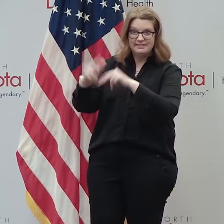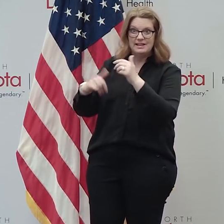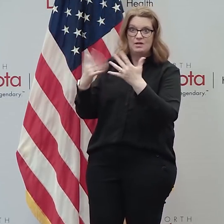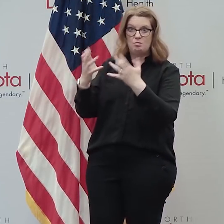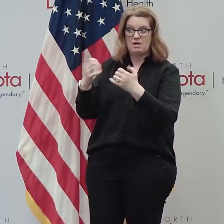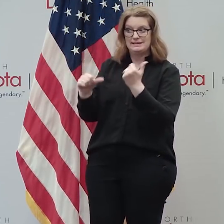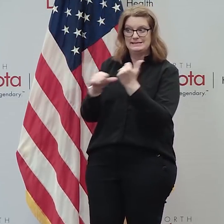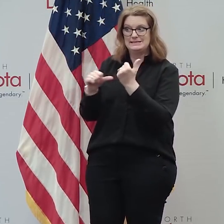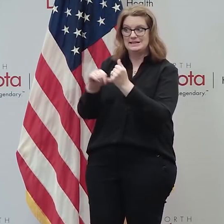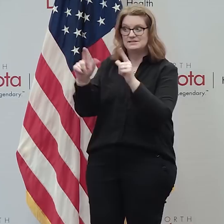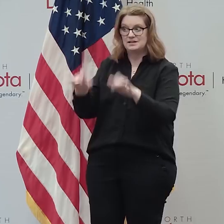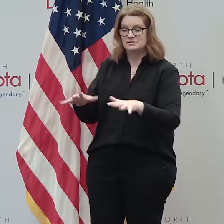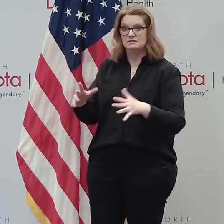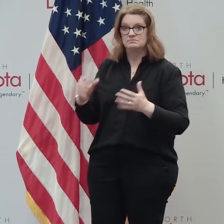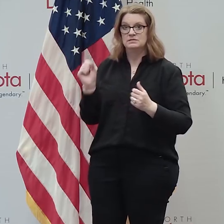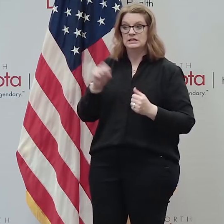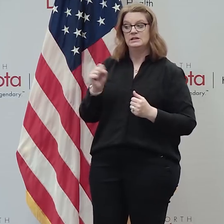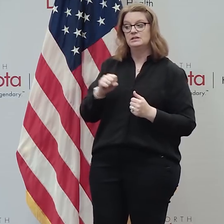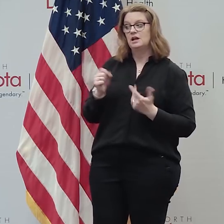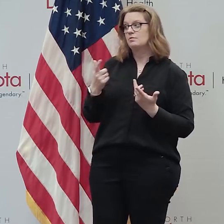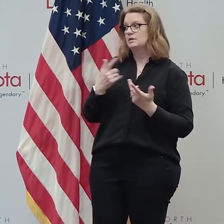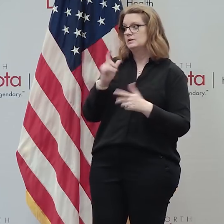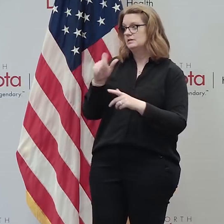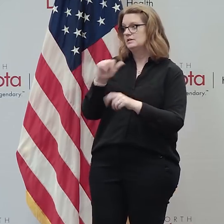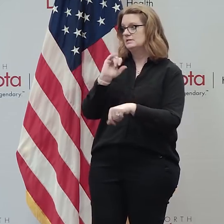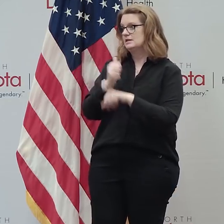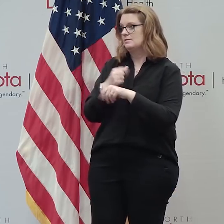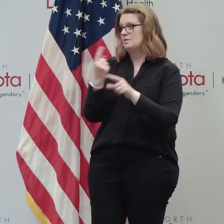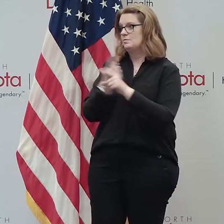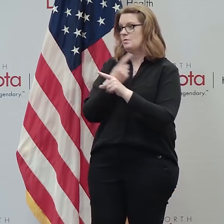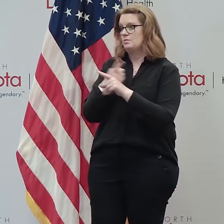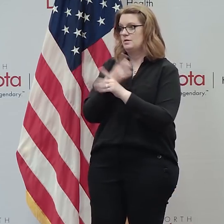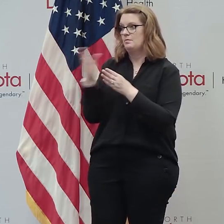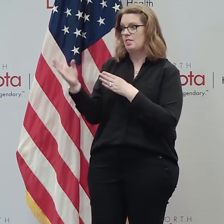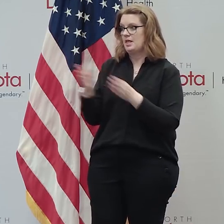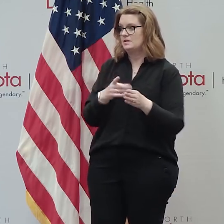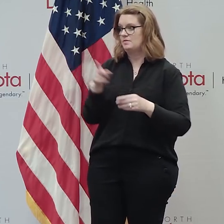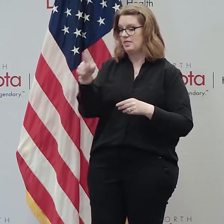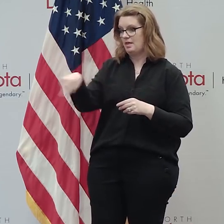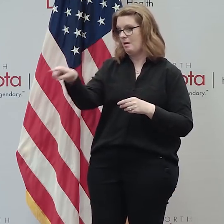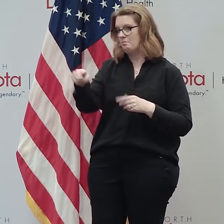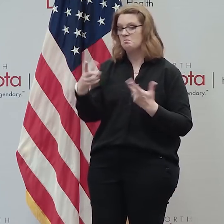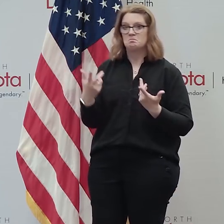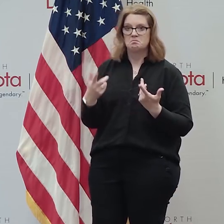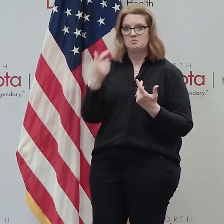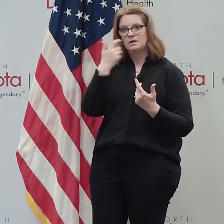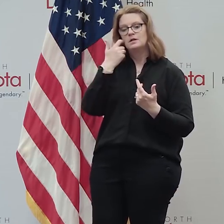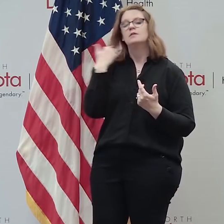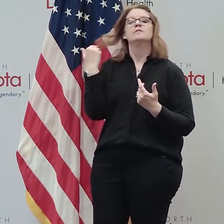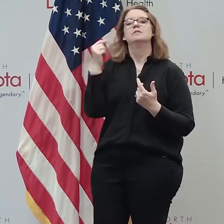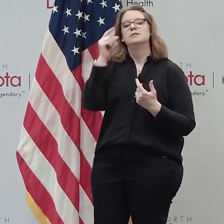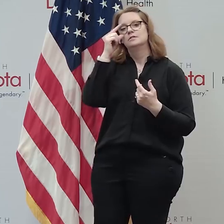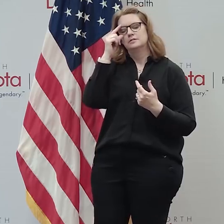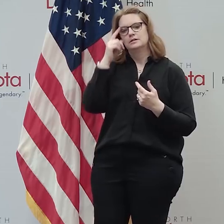collaborate with them and figure out the appropriate plans to work with them. So this is one of the areas, whether